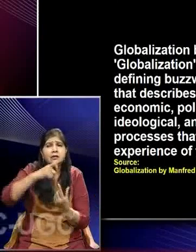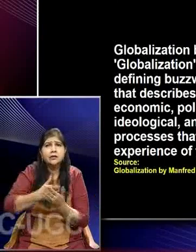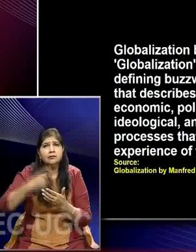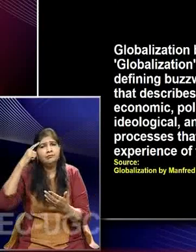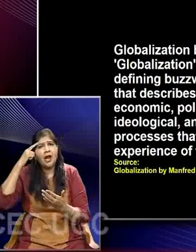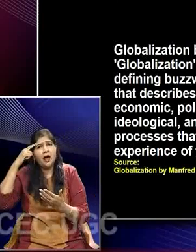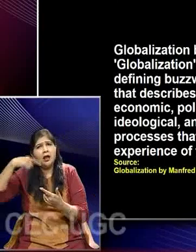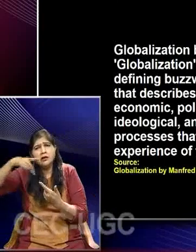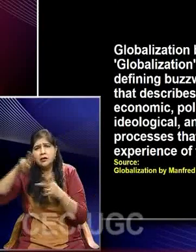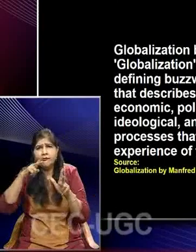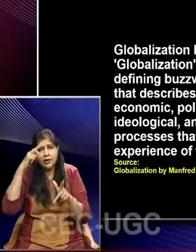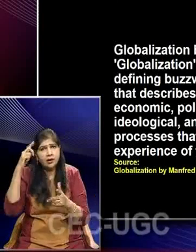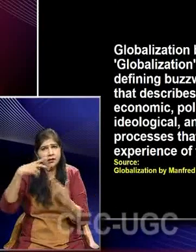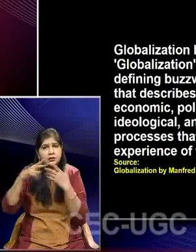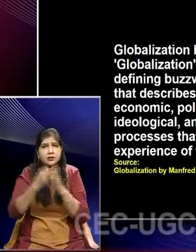ideological,